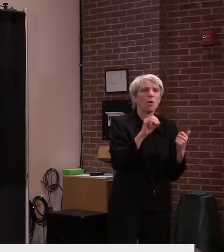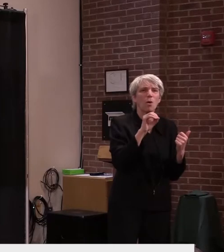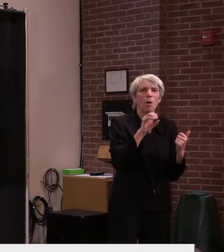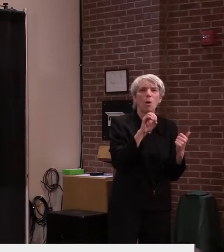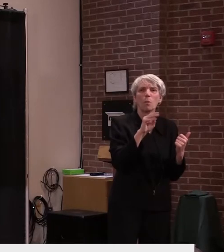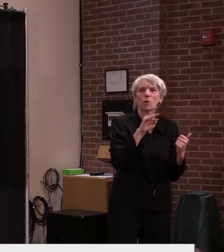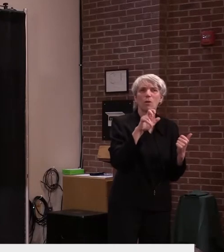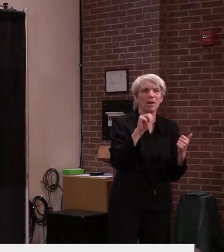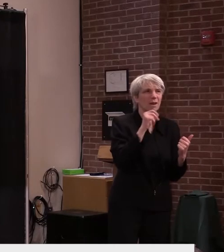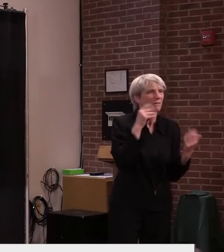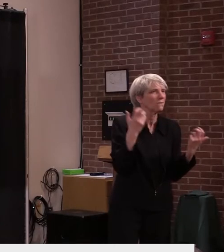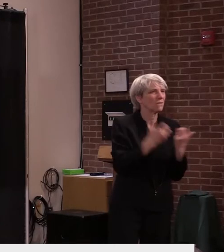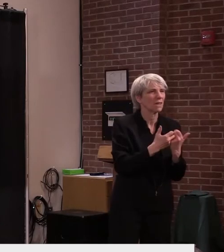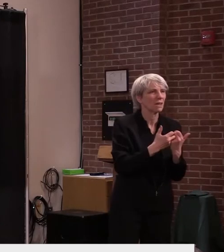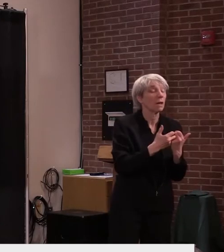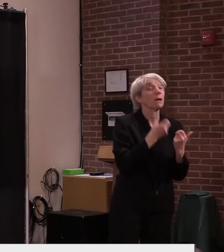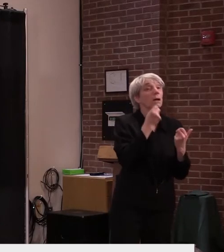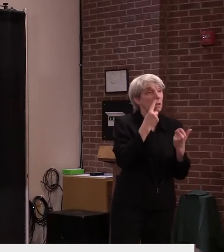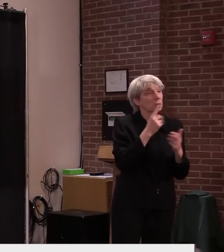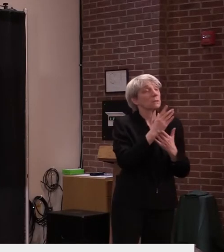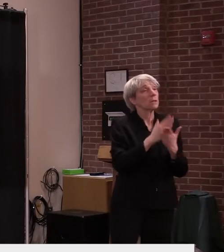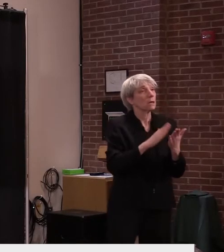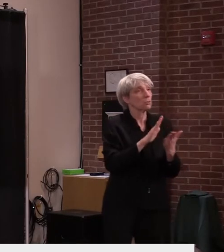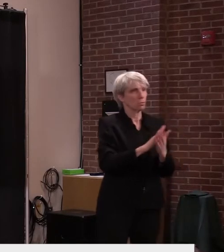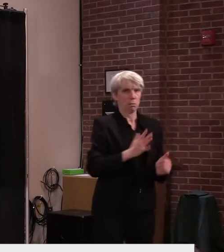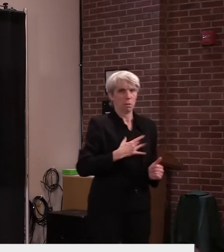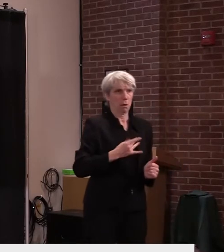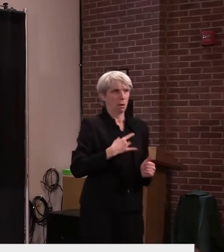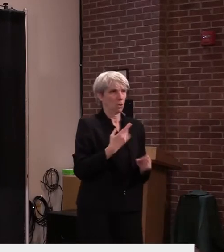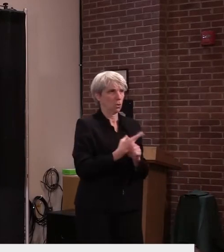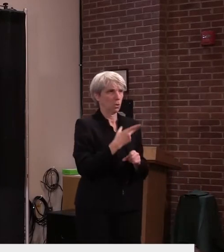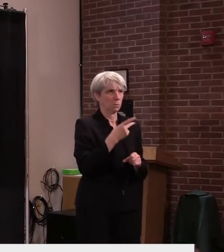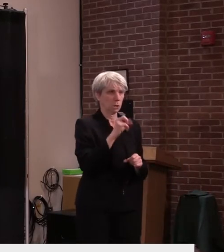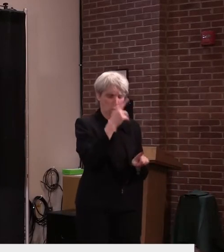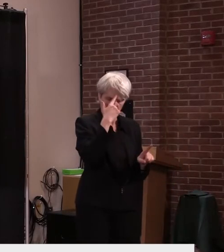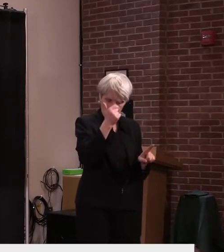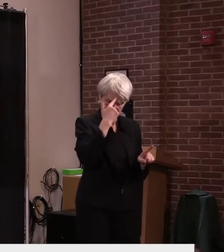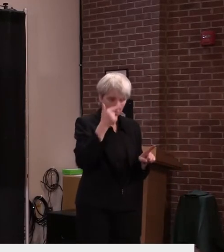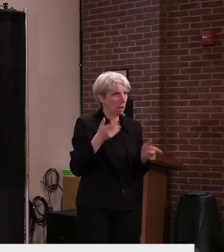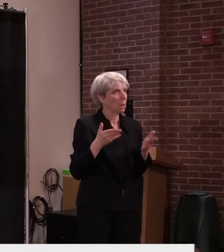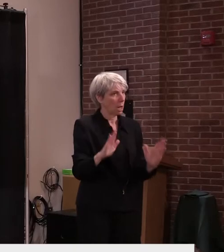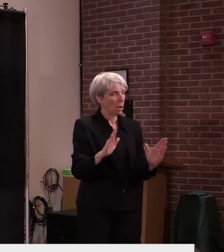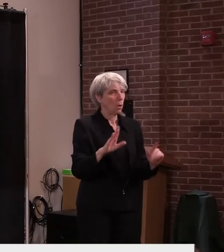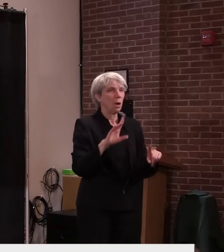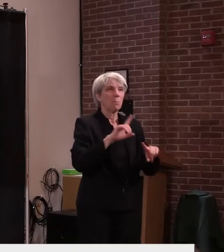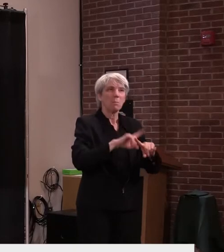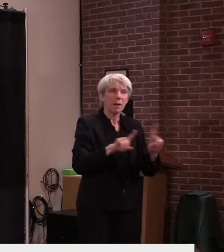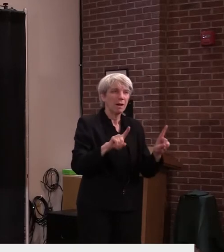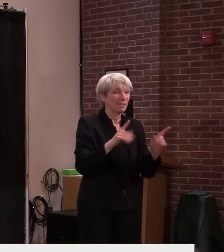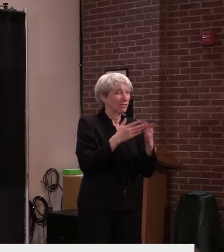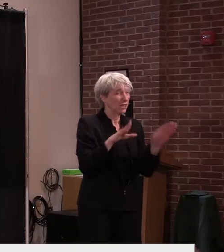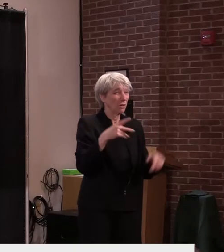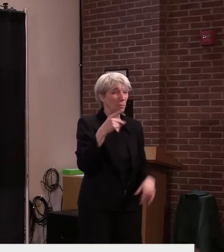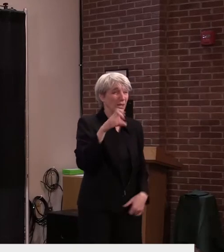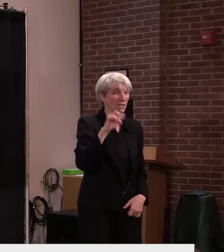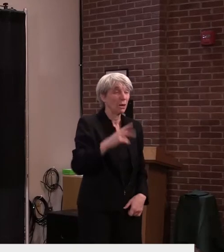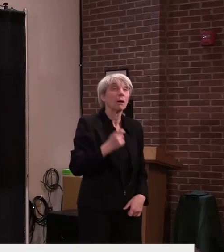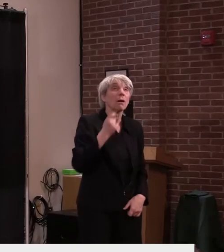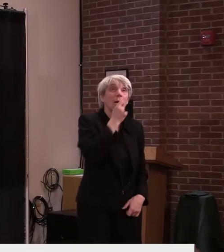still be utilized by schools if they so desire, is too slow to respond to this new variant in the school